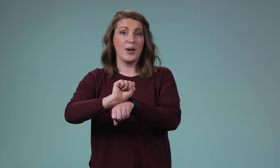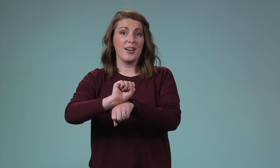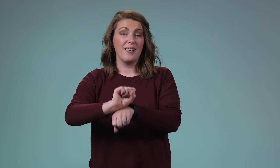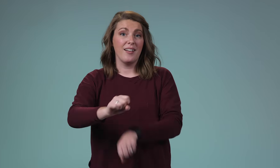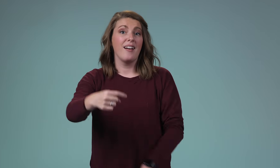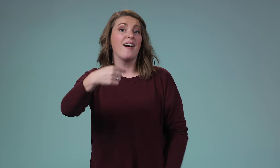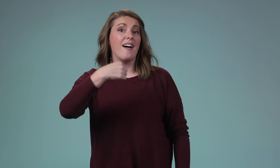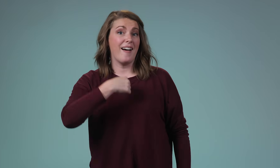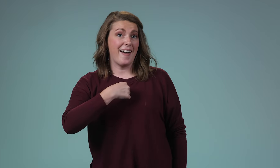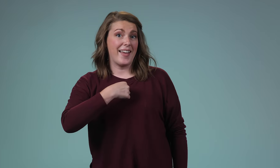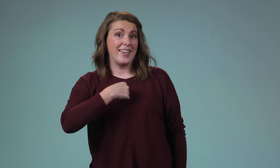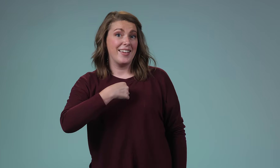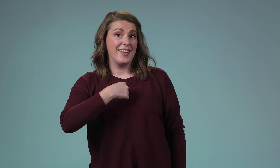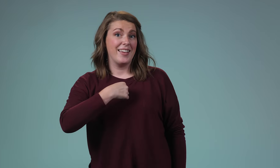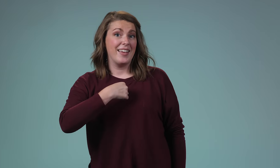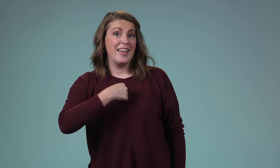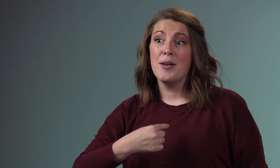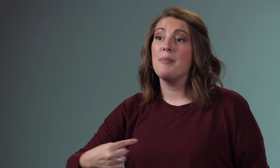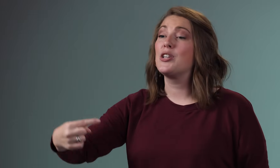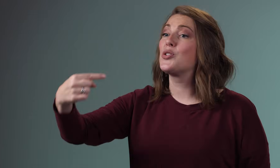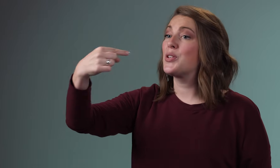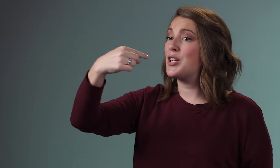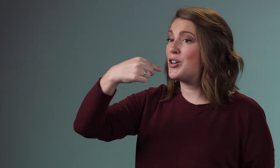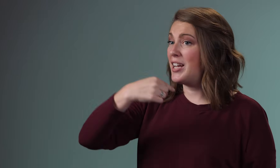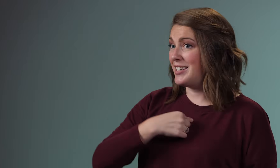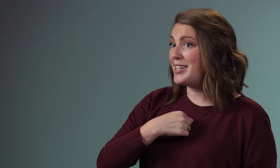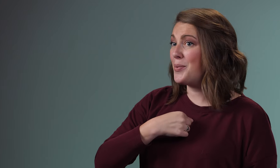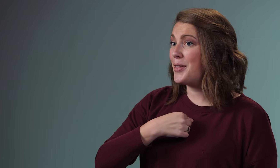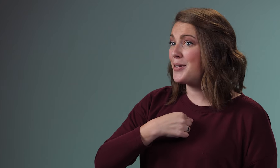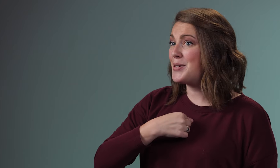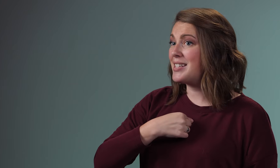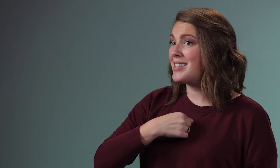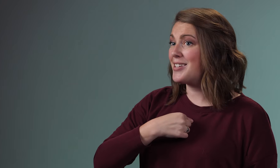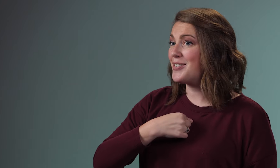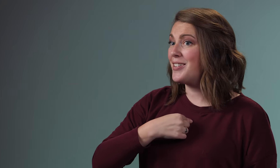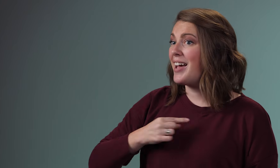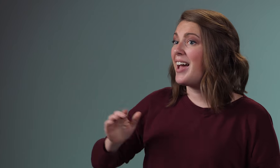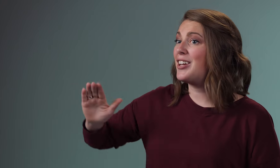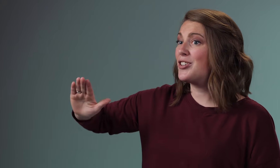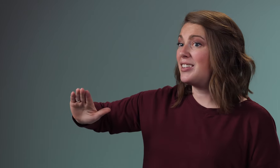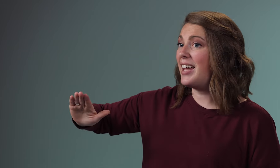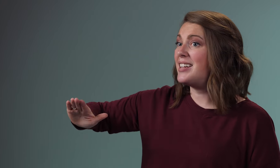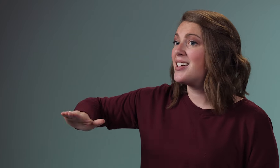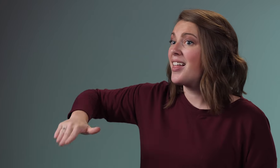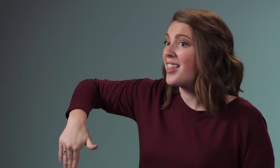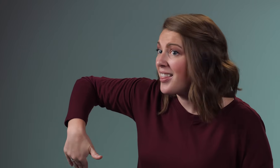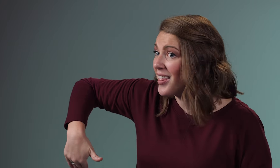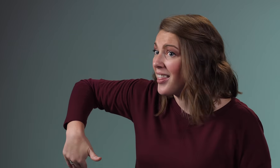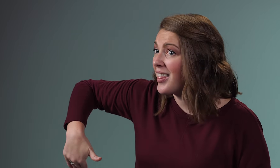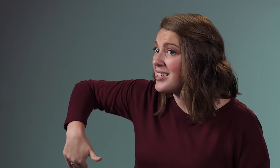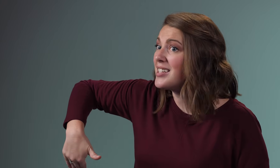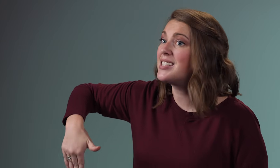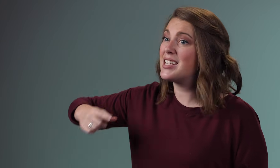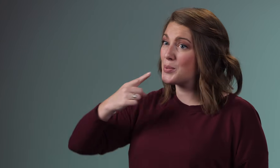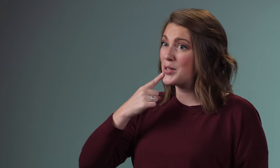work, I. Make sure that you're ending it with a closing signal and your late does this with your